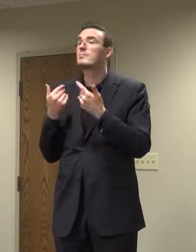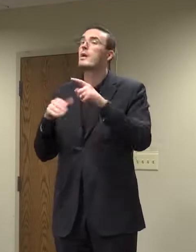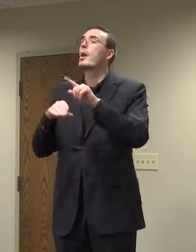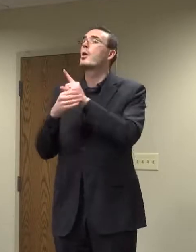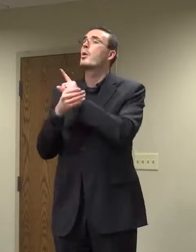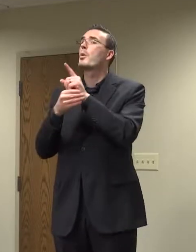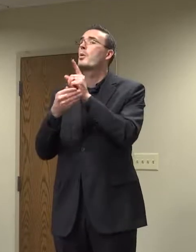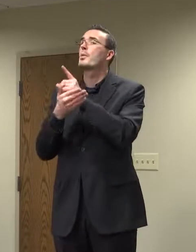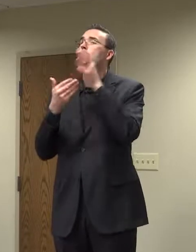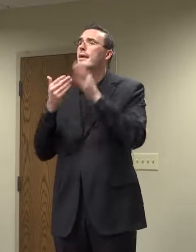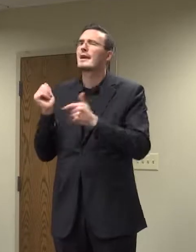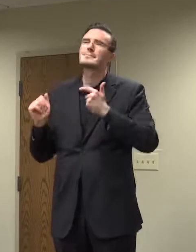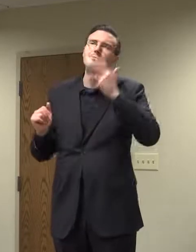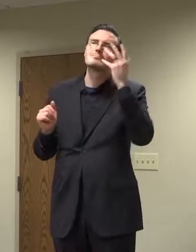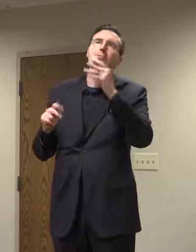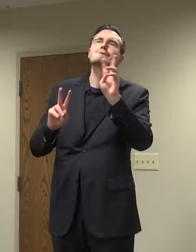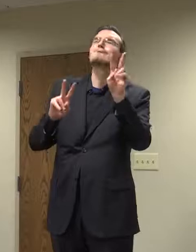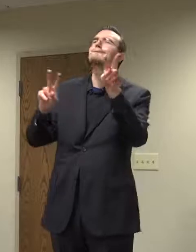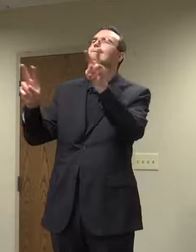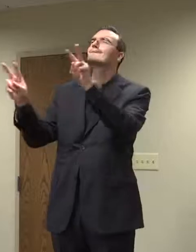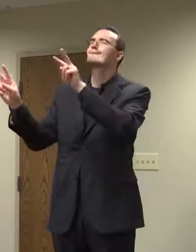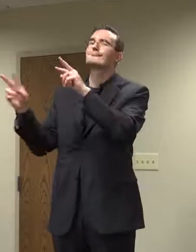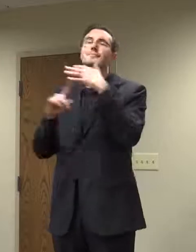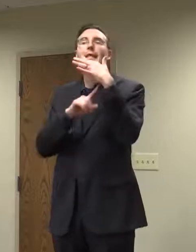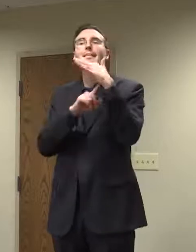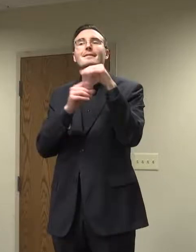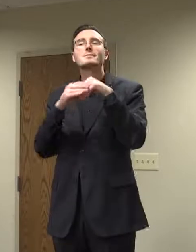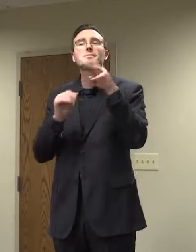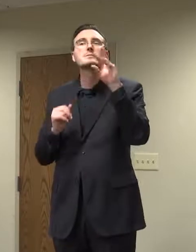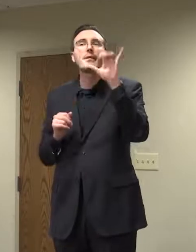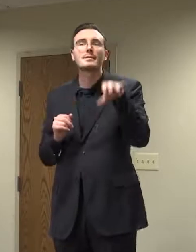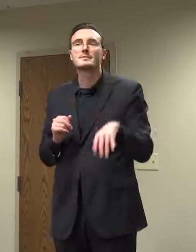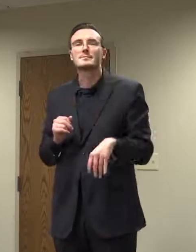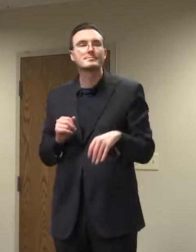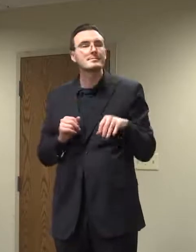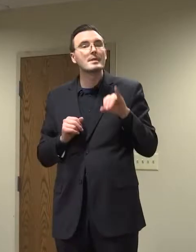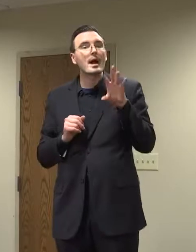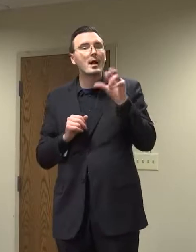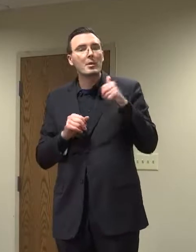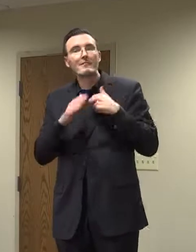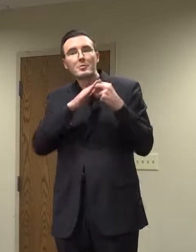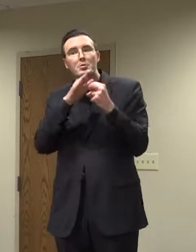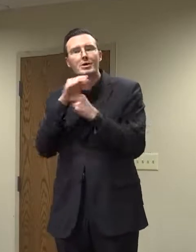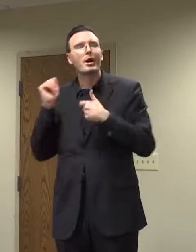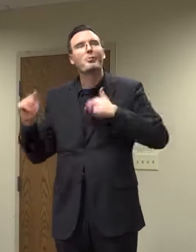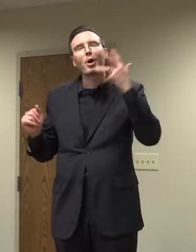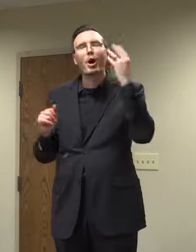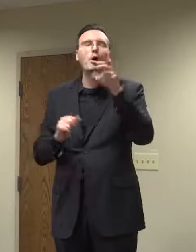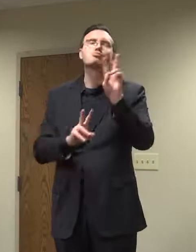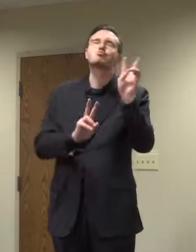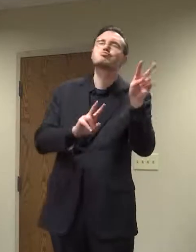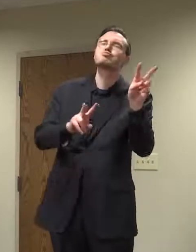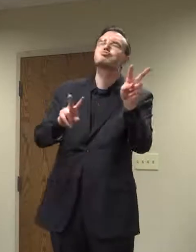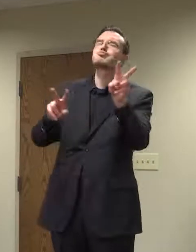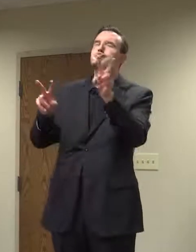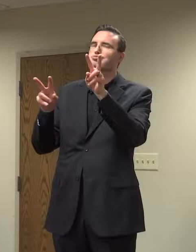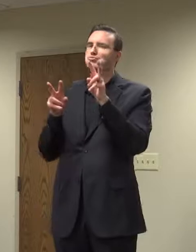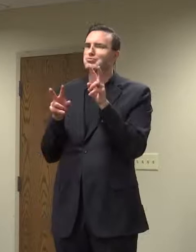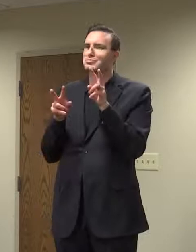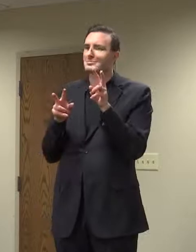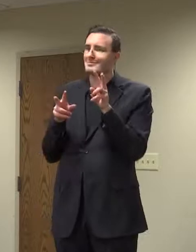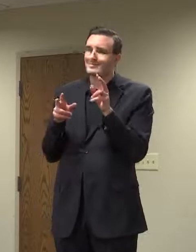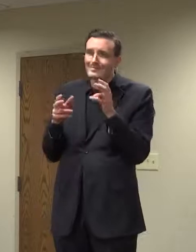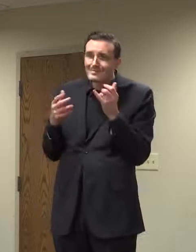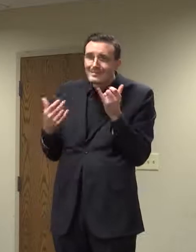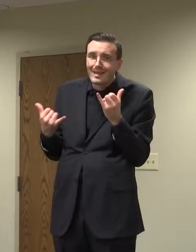or visit the bridges in Iowa. Because non-essential travel, and we are beginning to, continue through. We